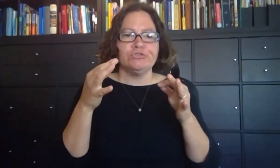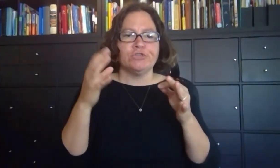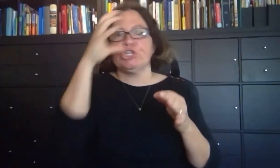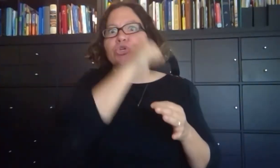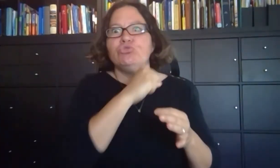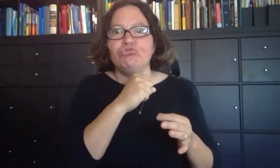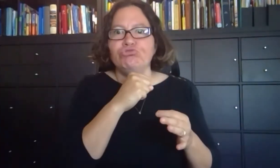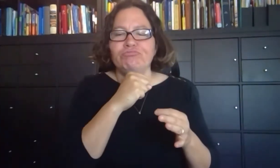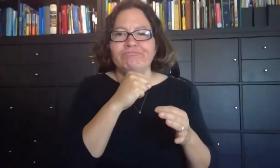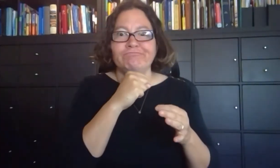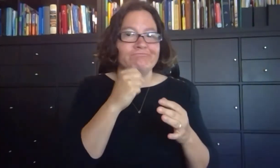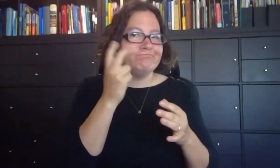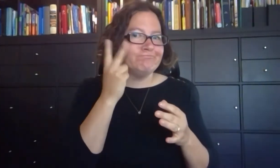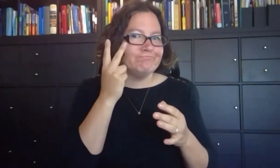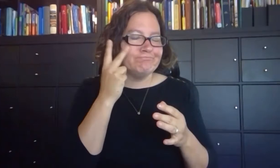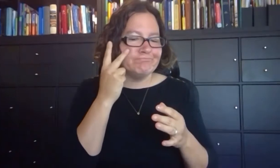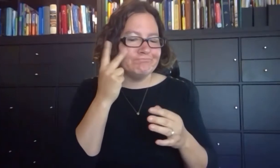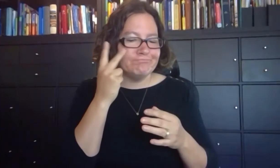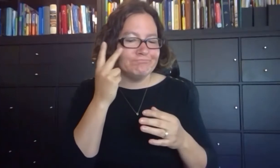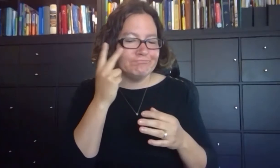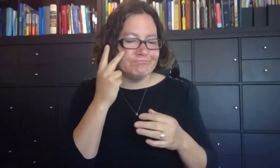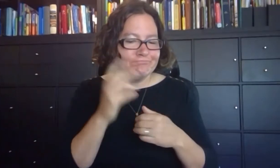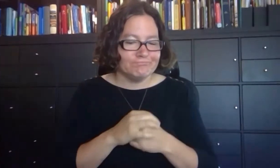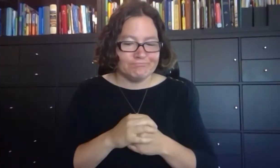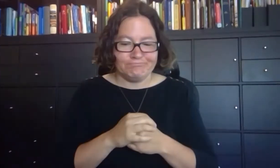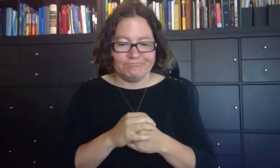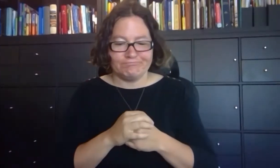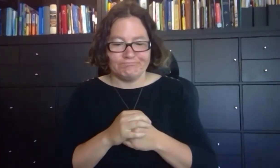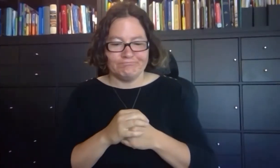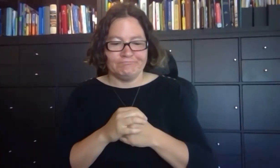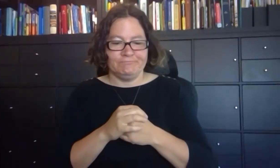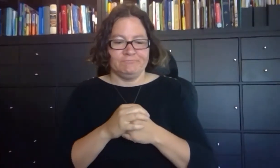Did they decide before or assume before that they knew who this person was?